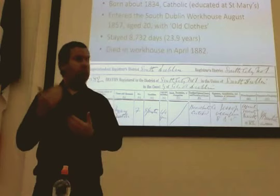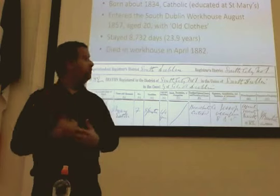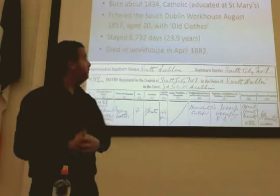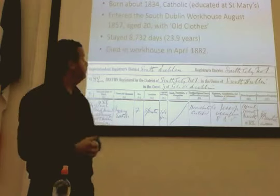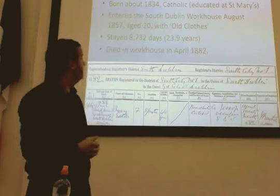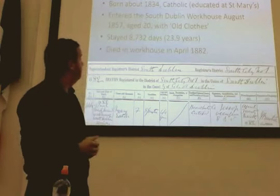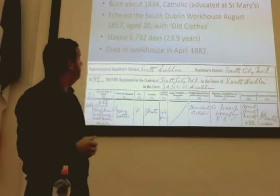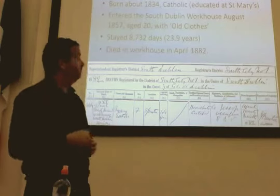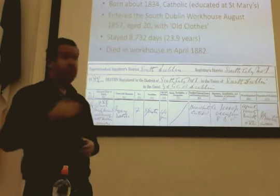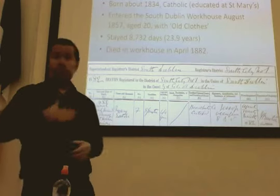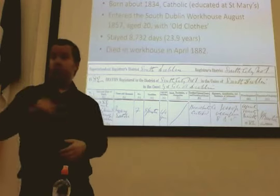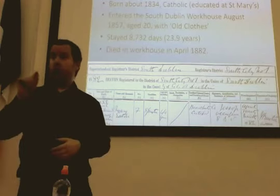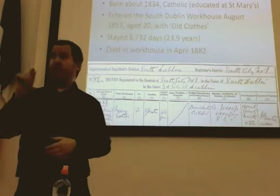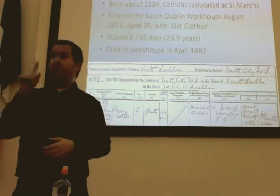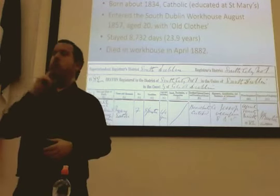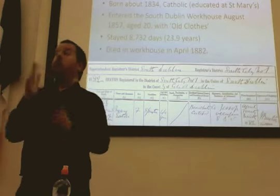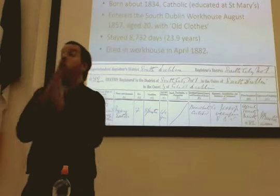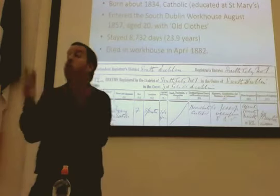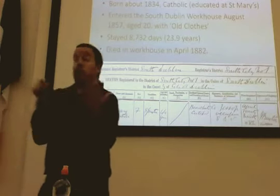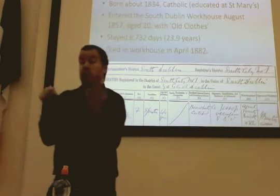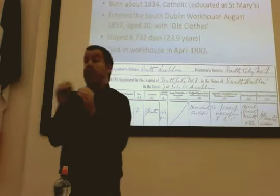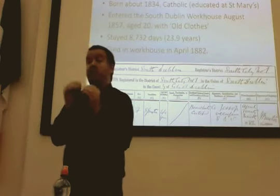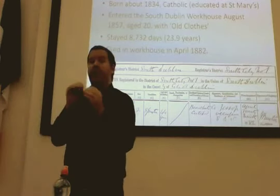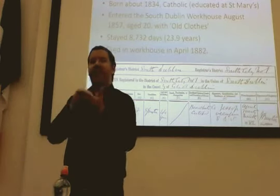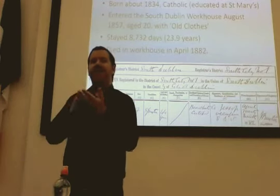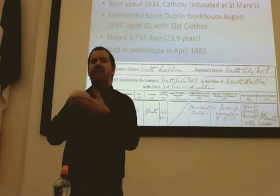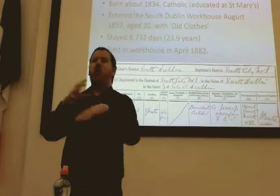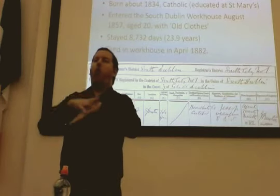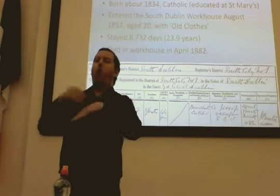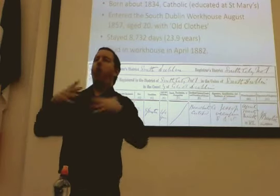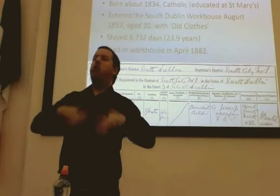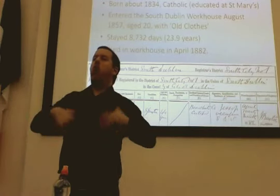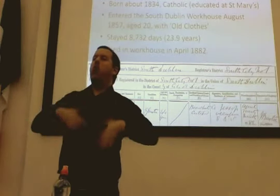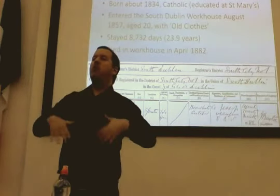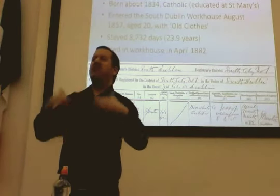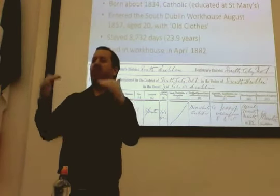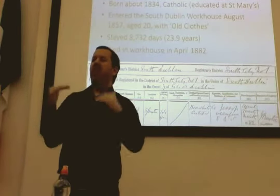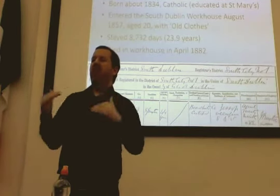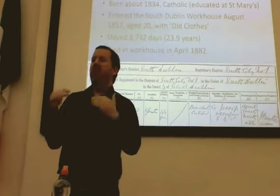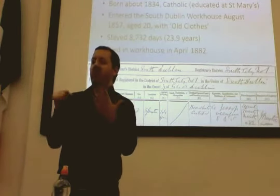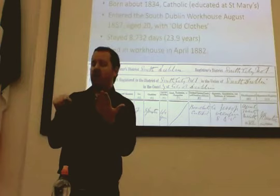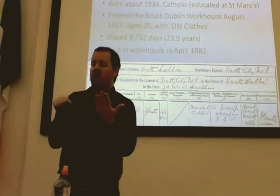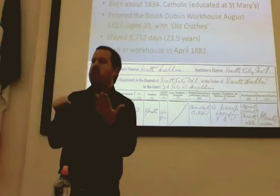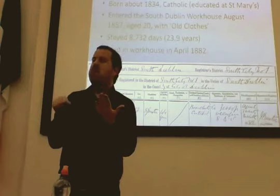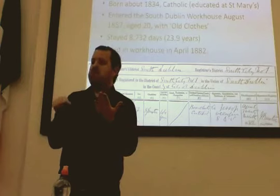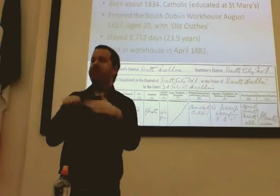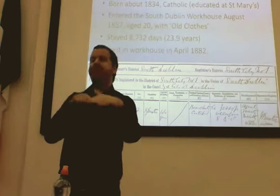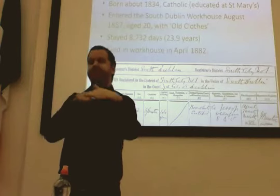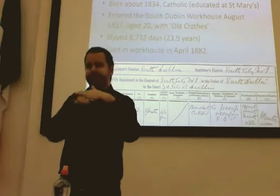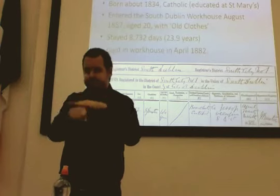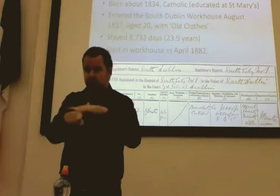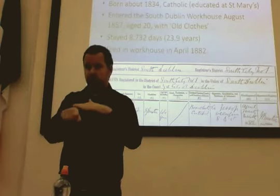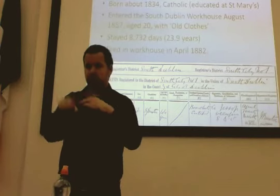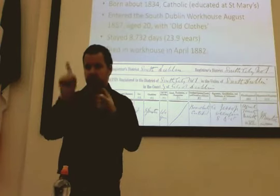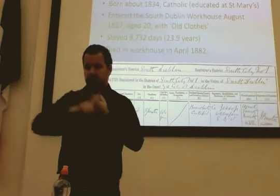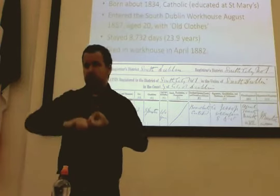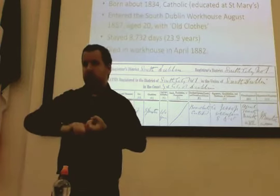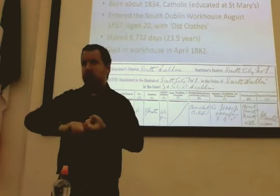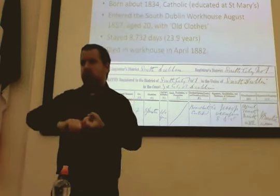She entered the workhouse very young. She was only 20. Now the book mentioned that she had old clothes on her, so quite ragged